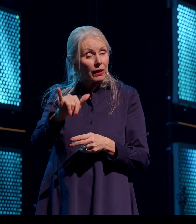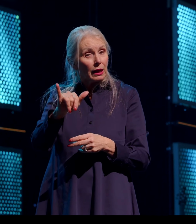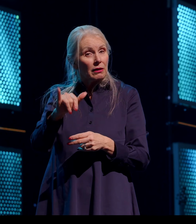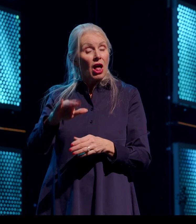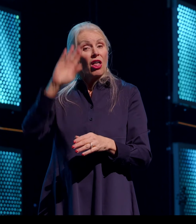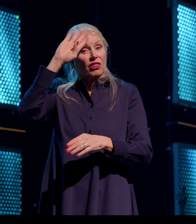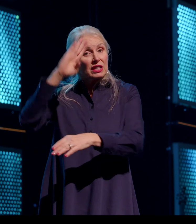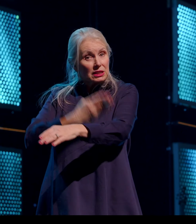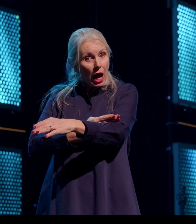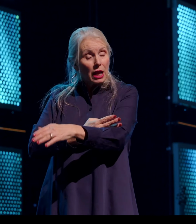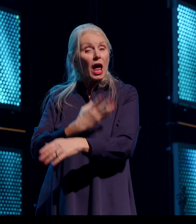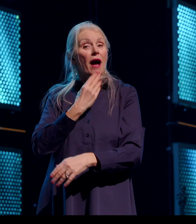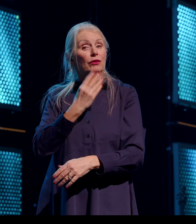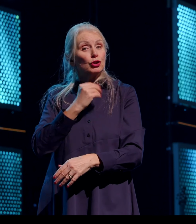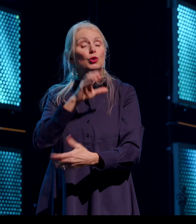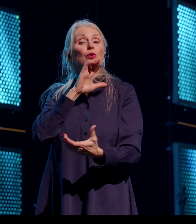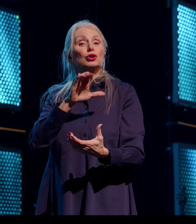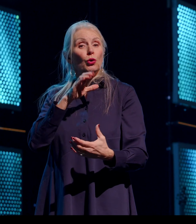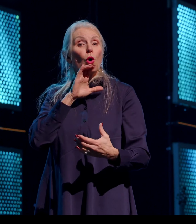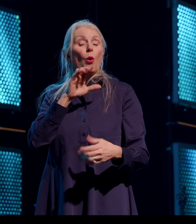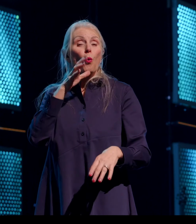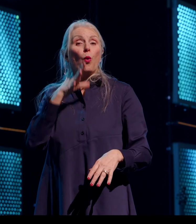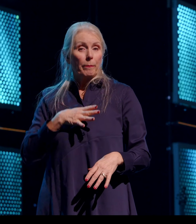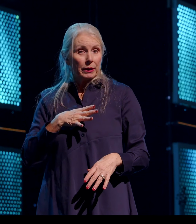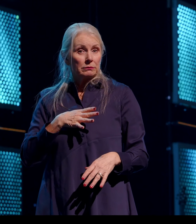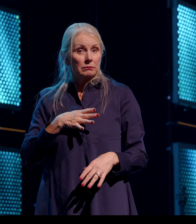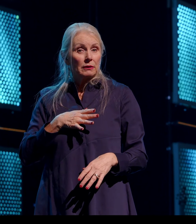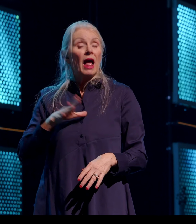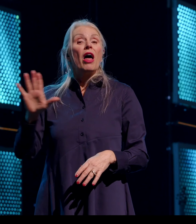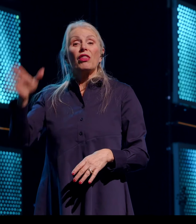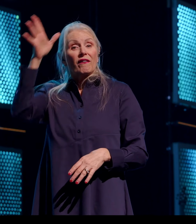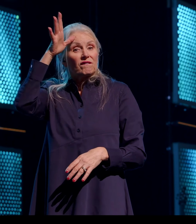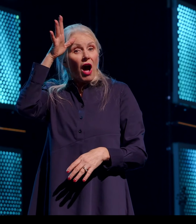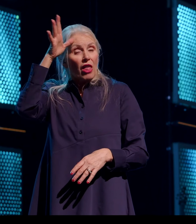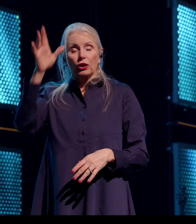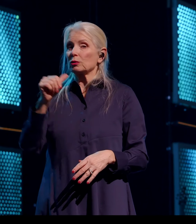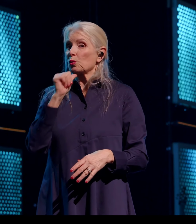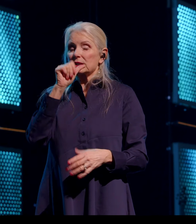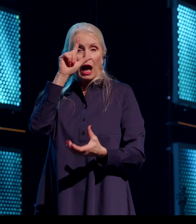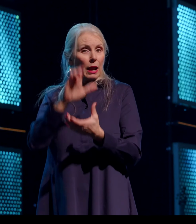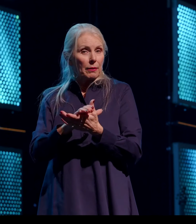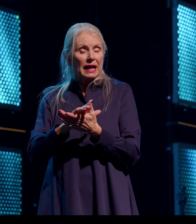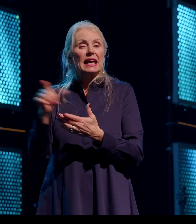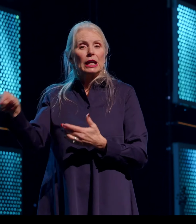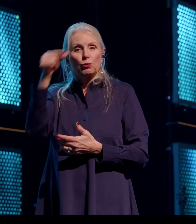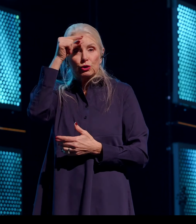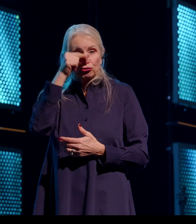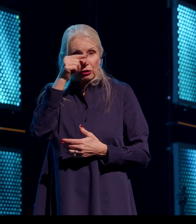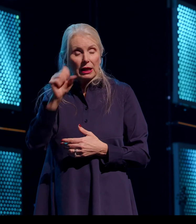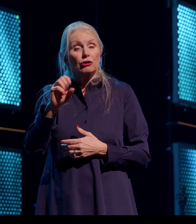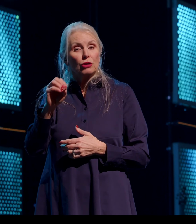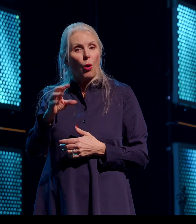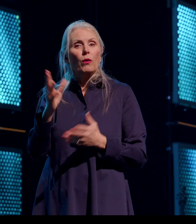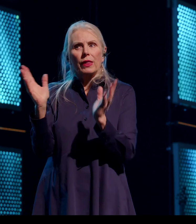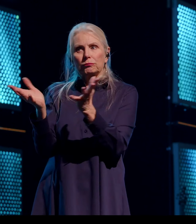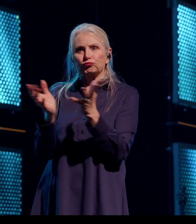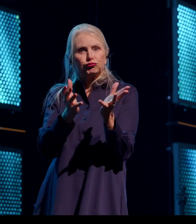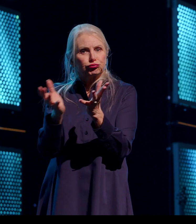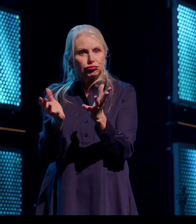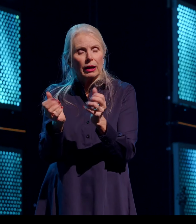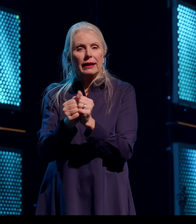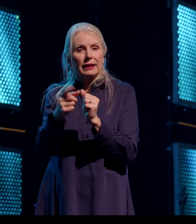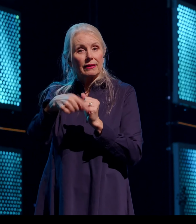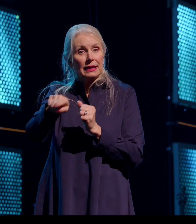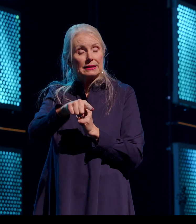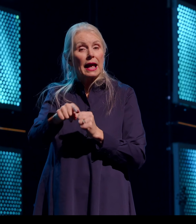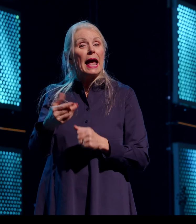woman who was a believer, but his father was a Greek. He was well spoken of by the brothers of Lystra and Iconium. This